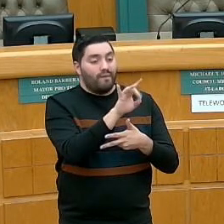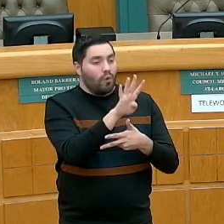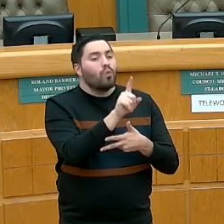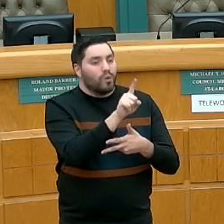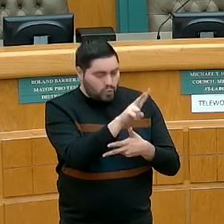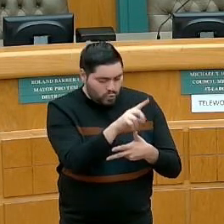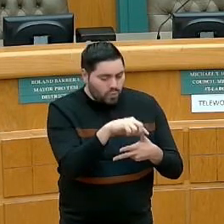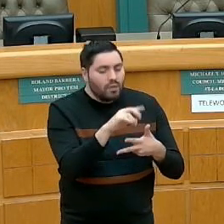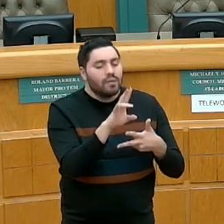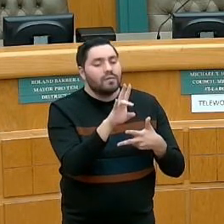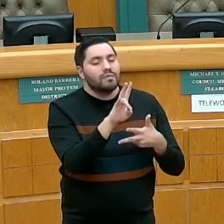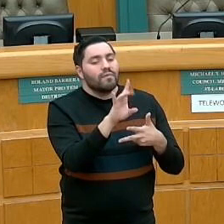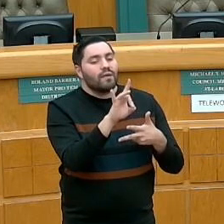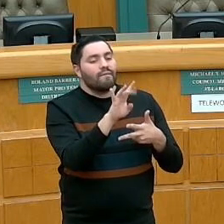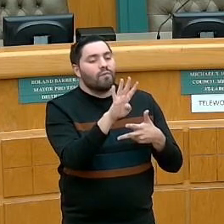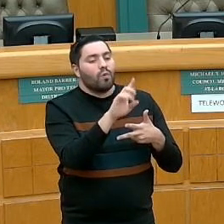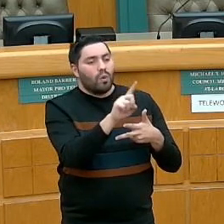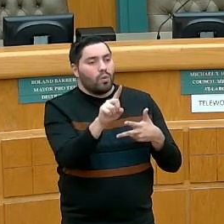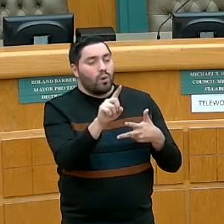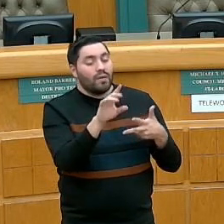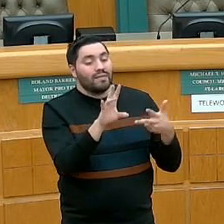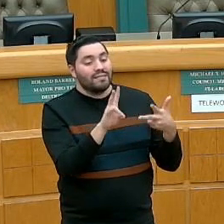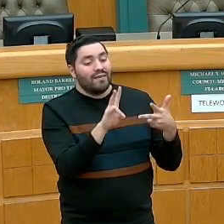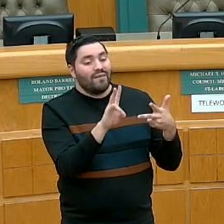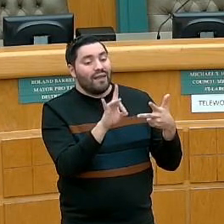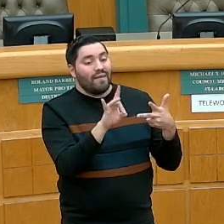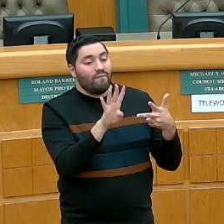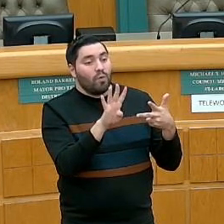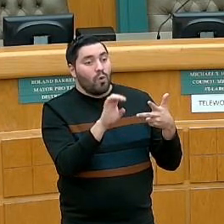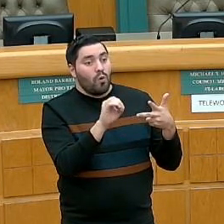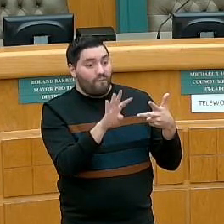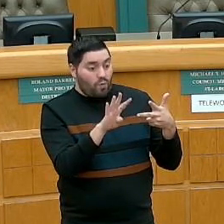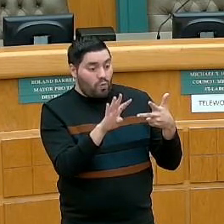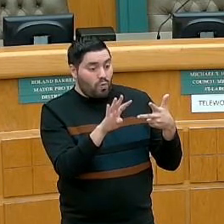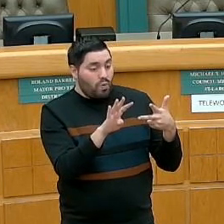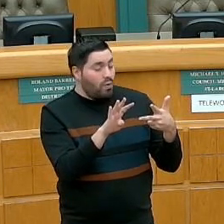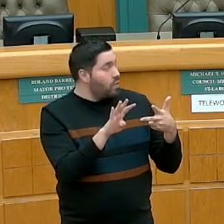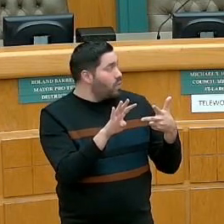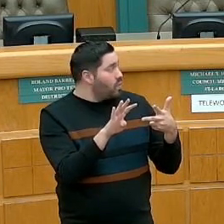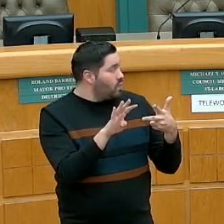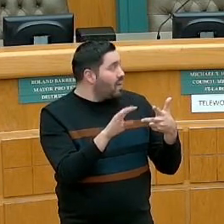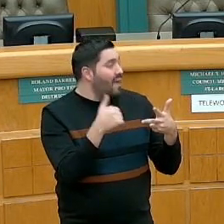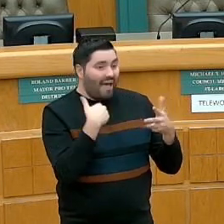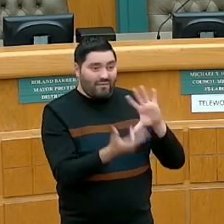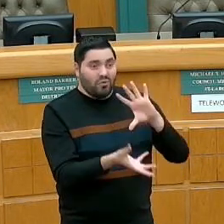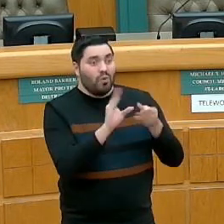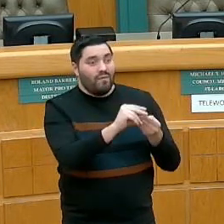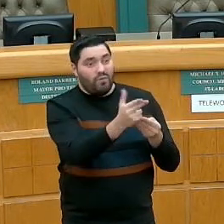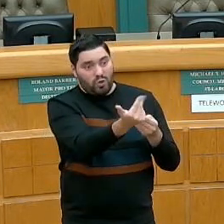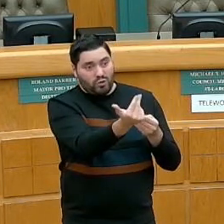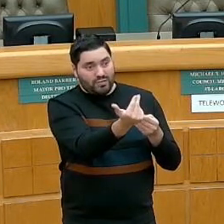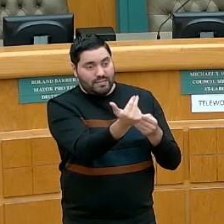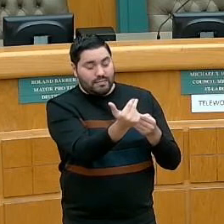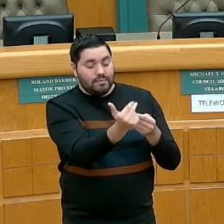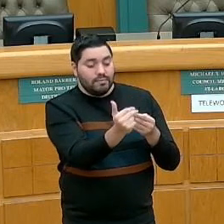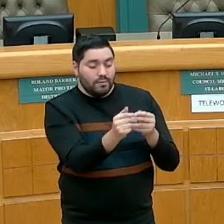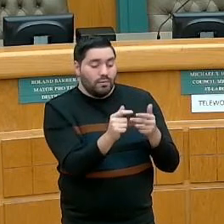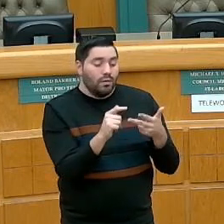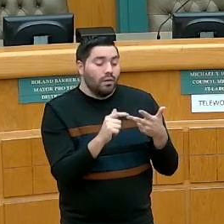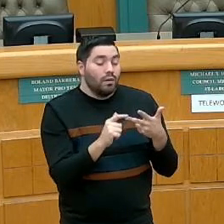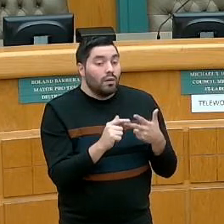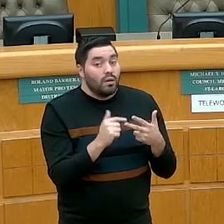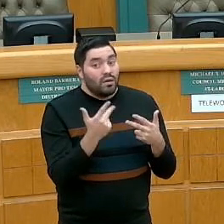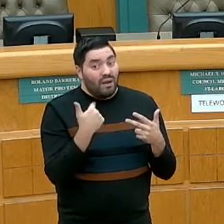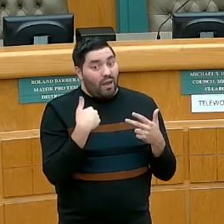412, 411, and 404. Those combined have a total of 13. And then the third